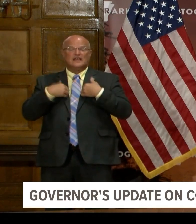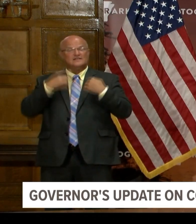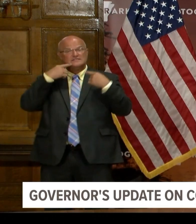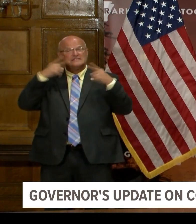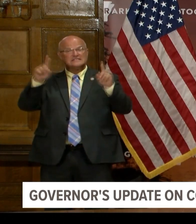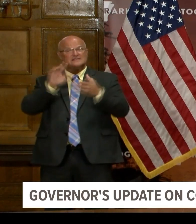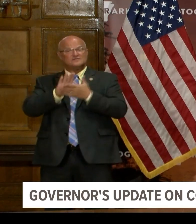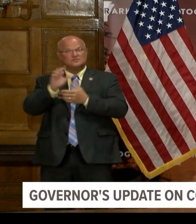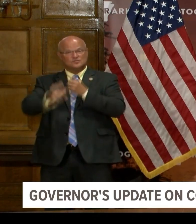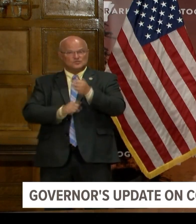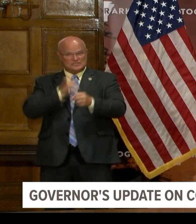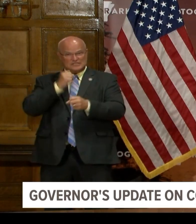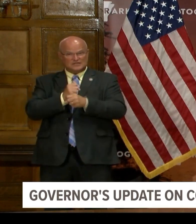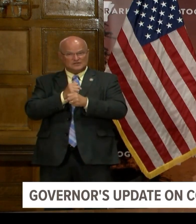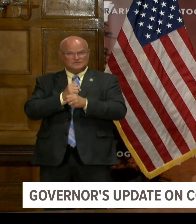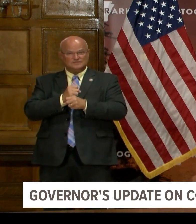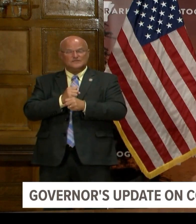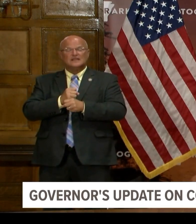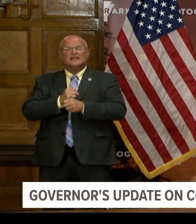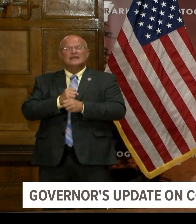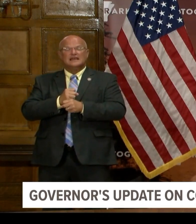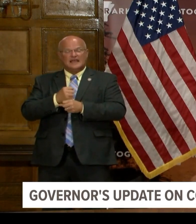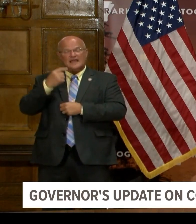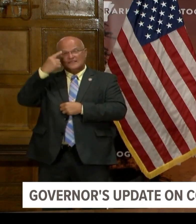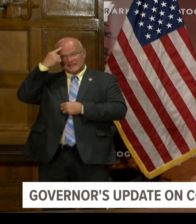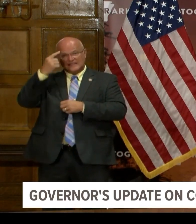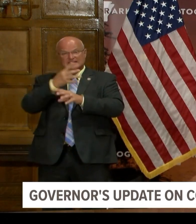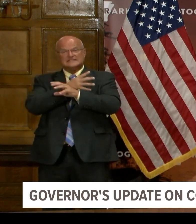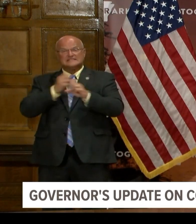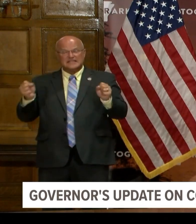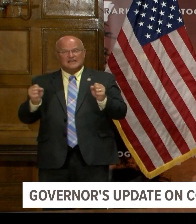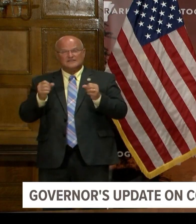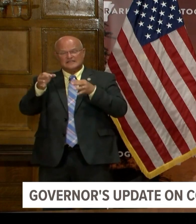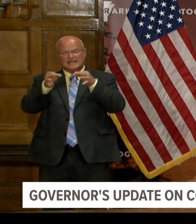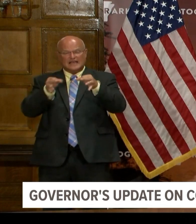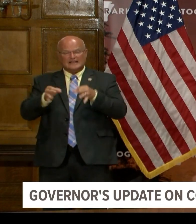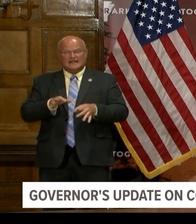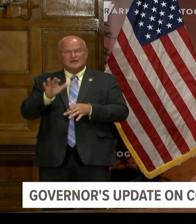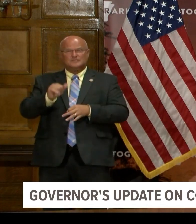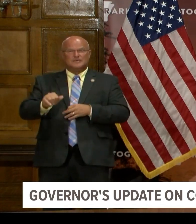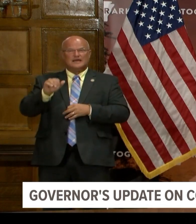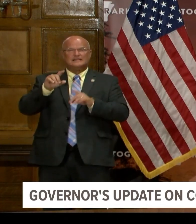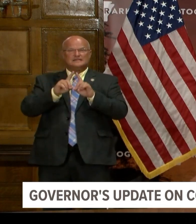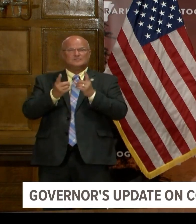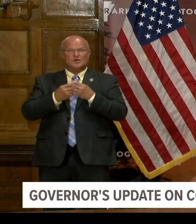school year, taking into account the safety precautions outlined by the Department of Health.